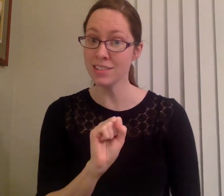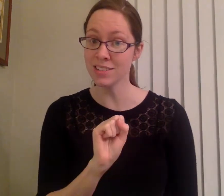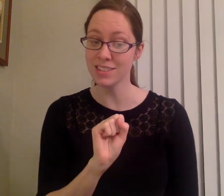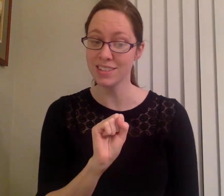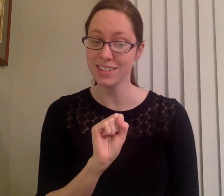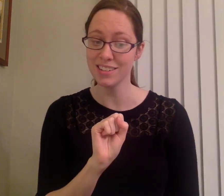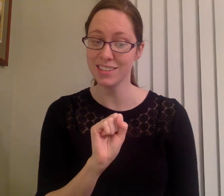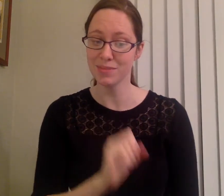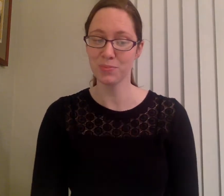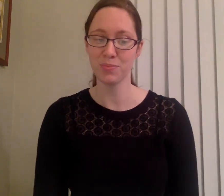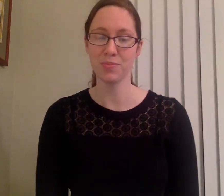pets.